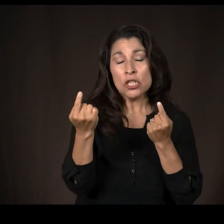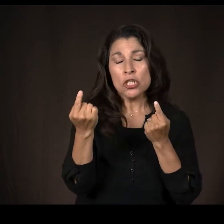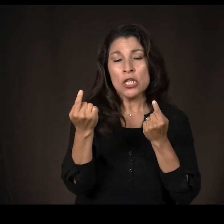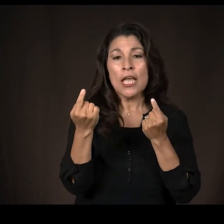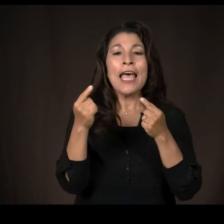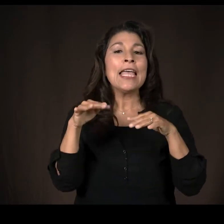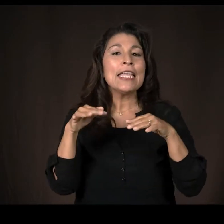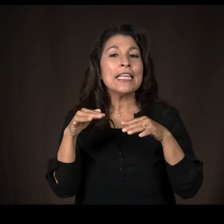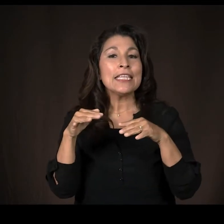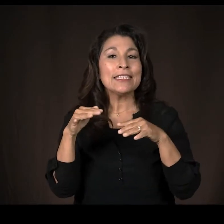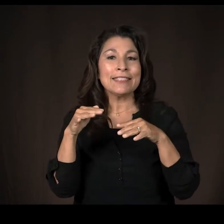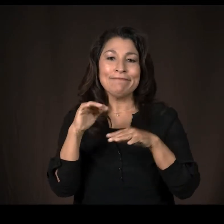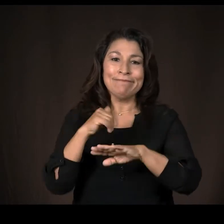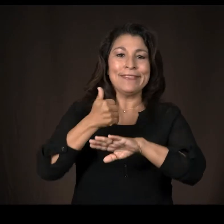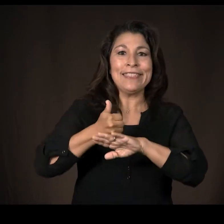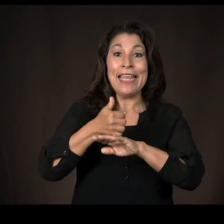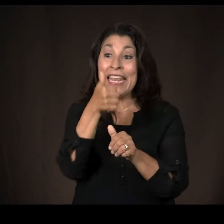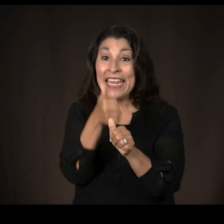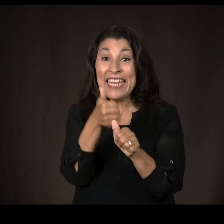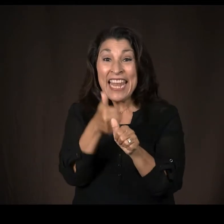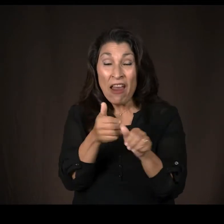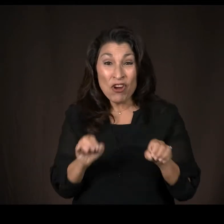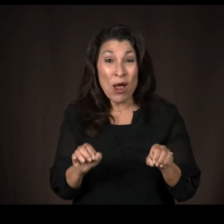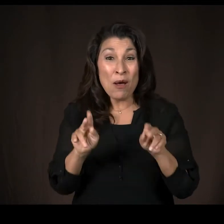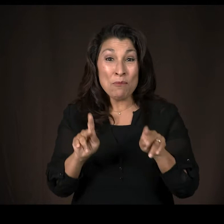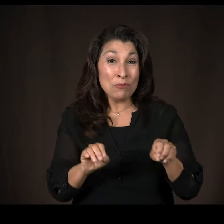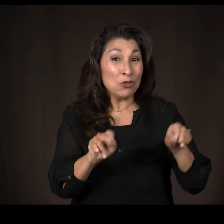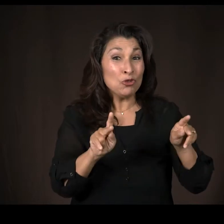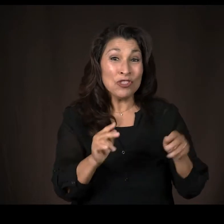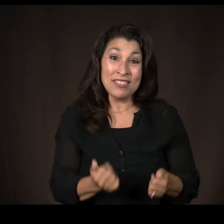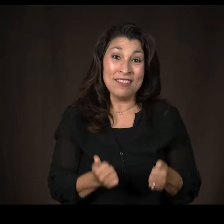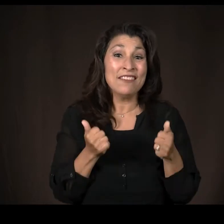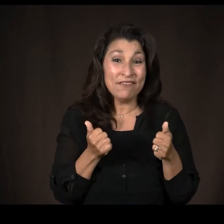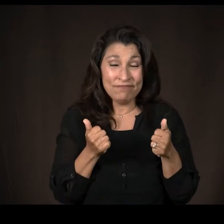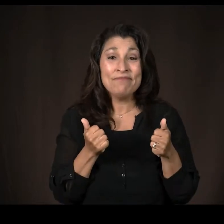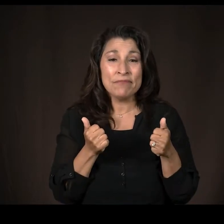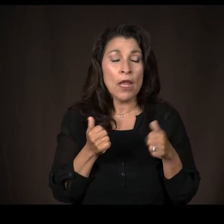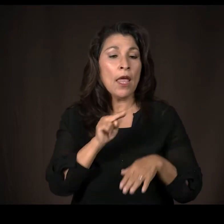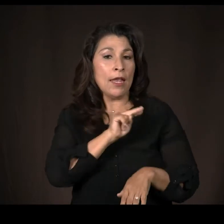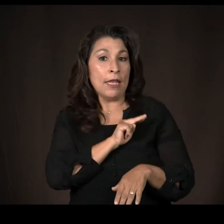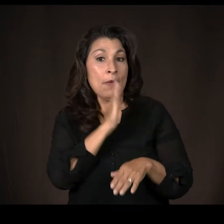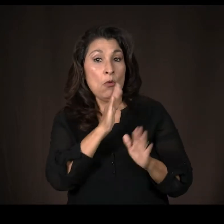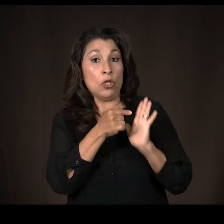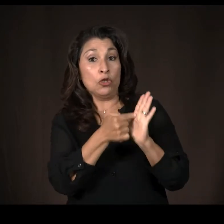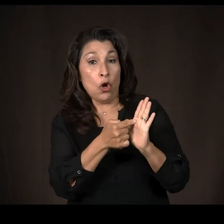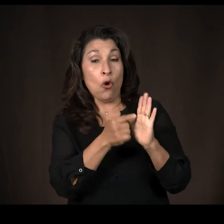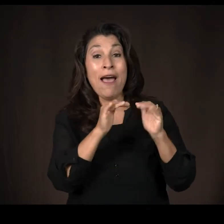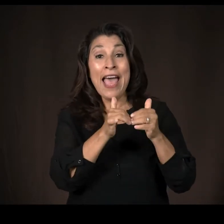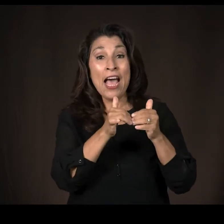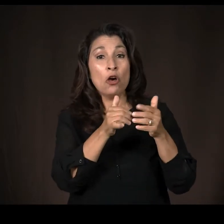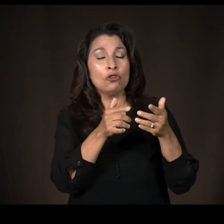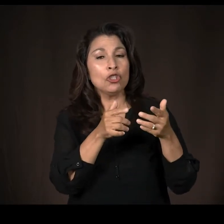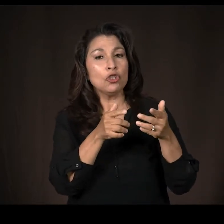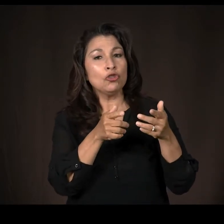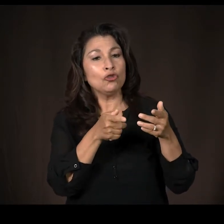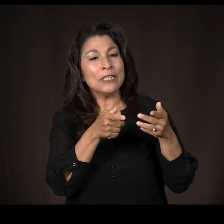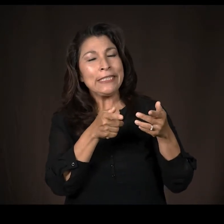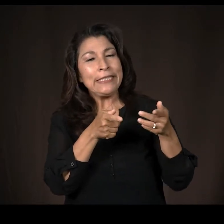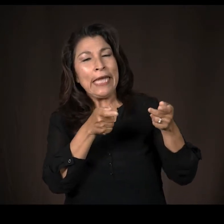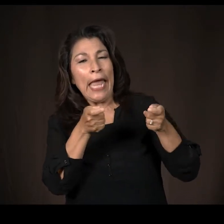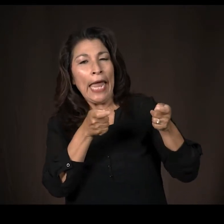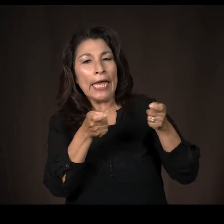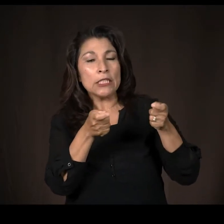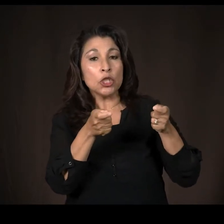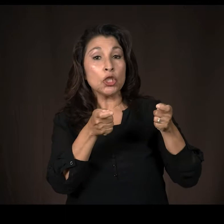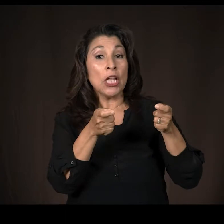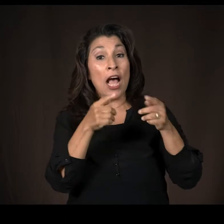opposition is built into every opportunity in life. Nehemiah is going to show us how to handle opposition